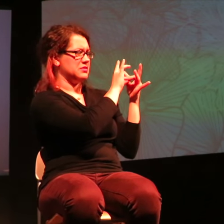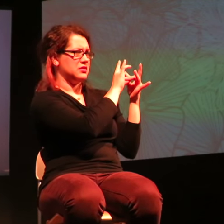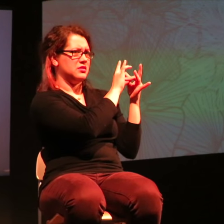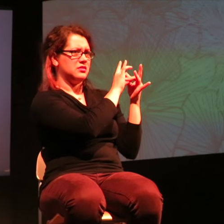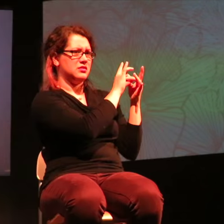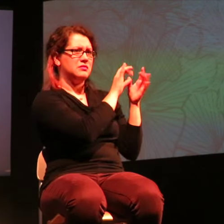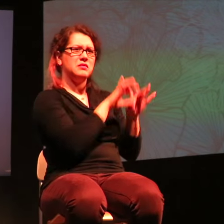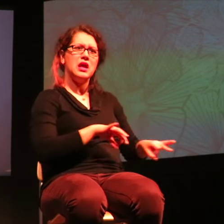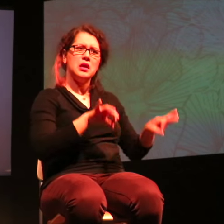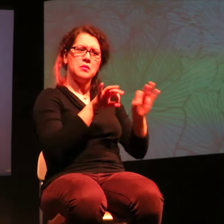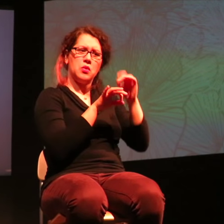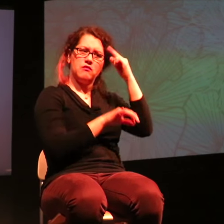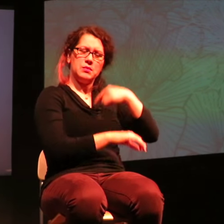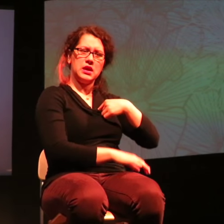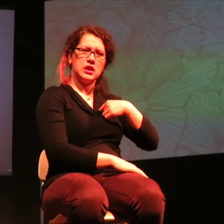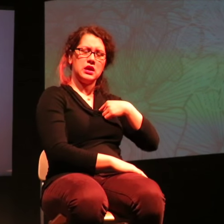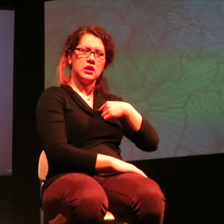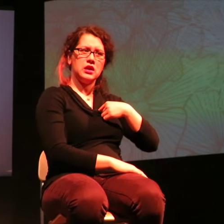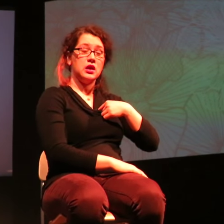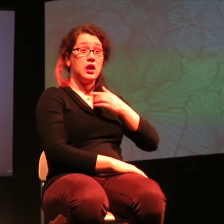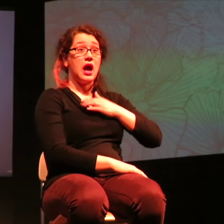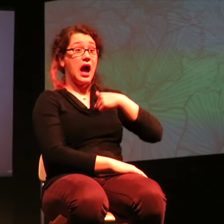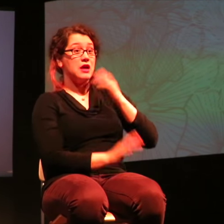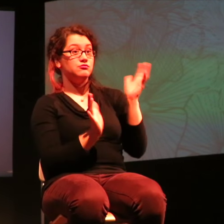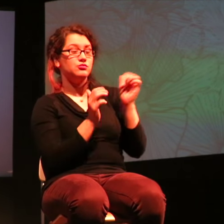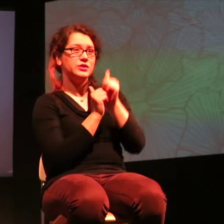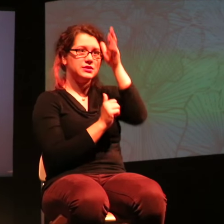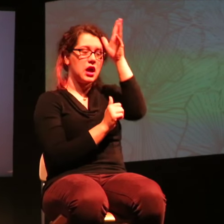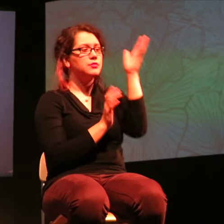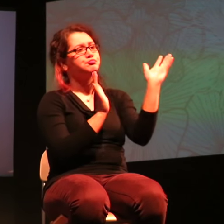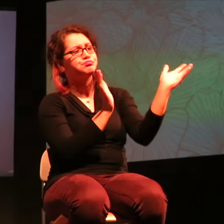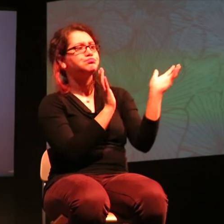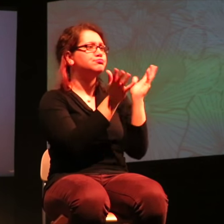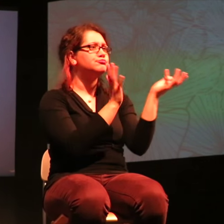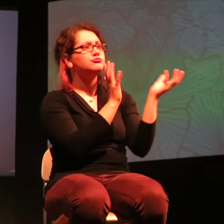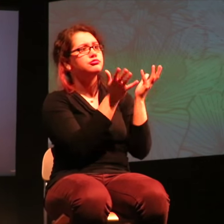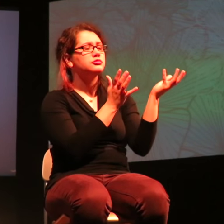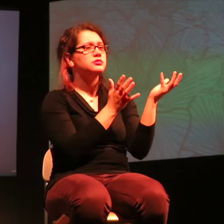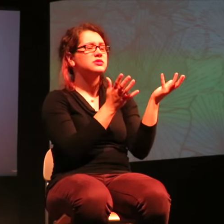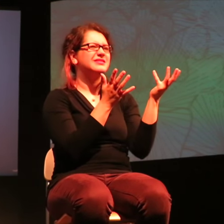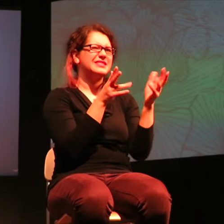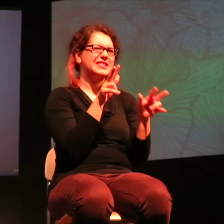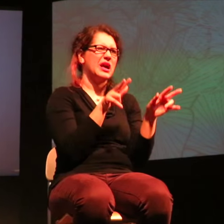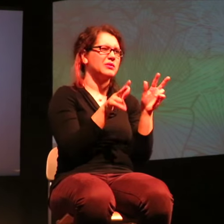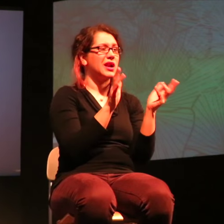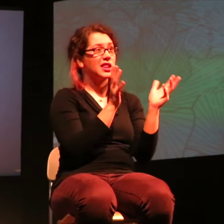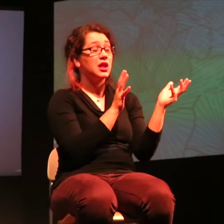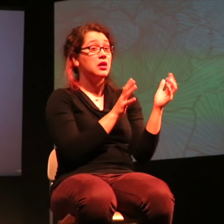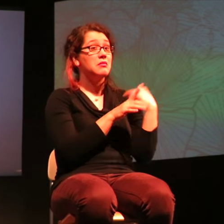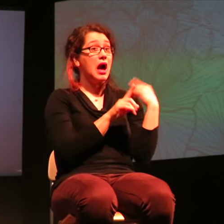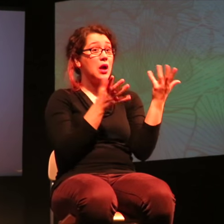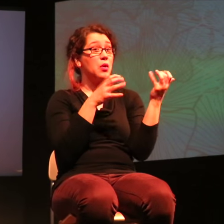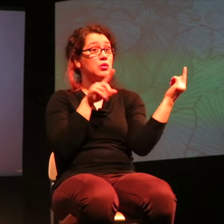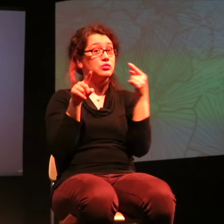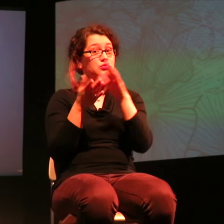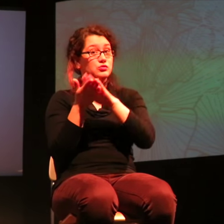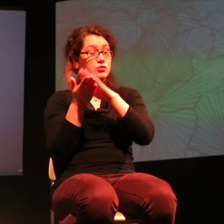to me. And my dad and I kind of chatted a little bit, but it was kind of awkward. And I went off to school and to be a pastor and